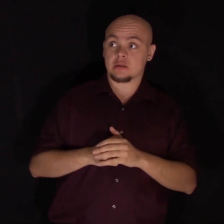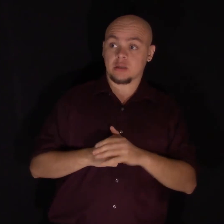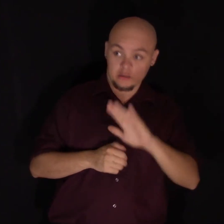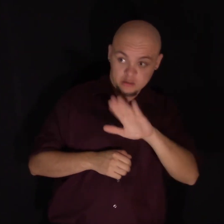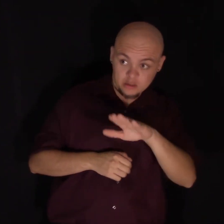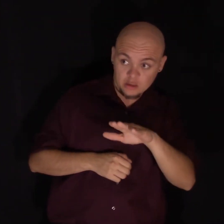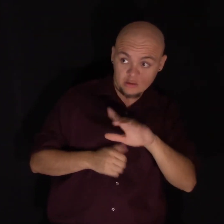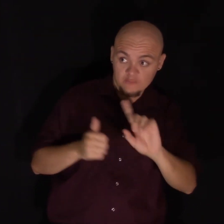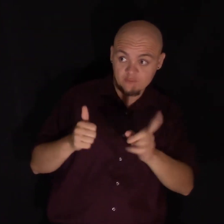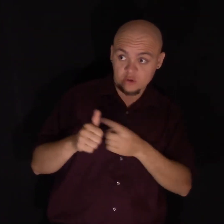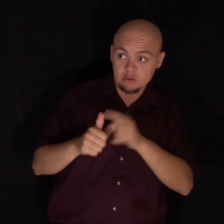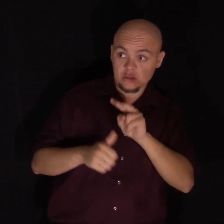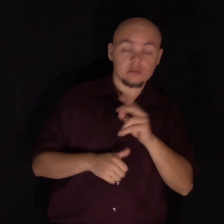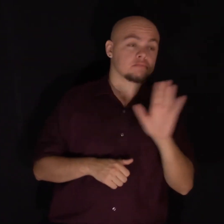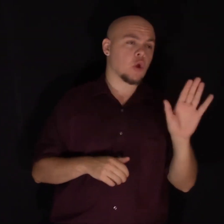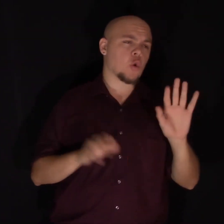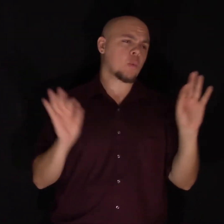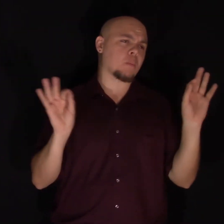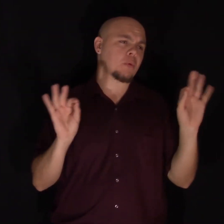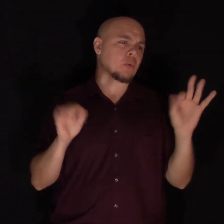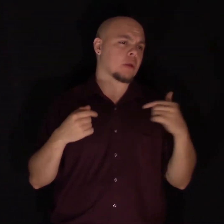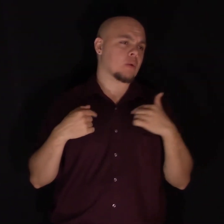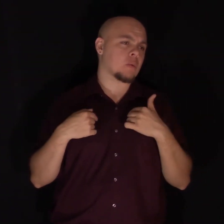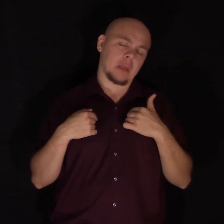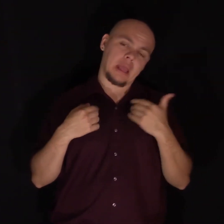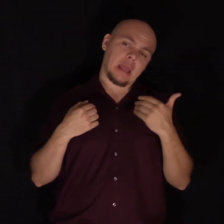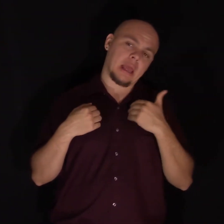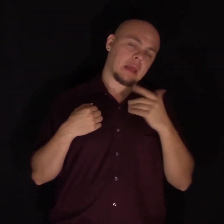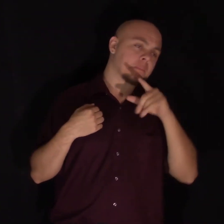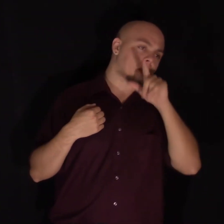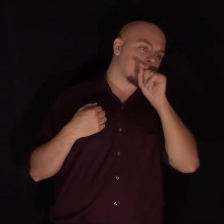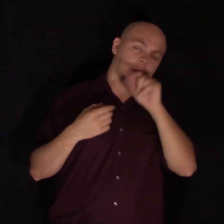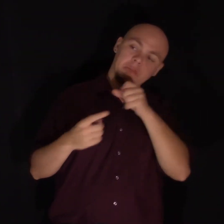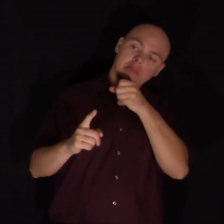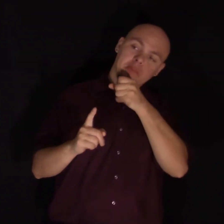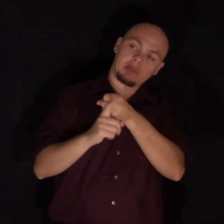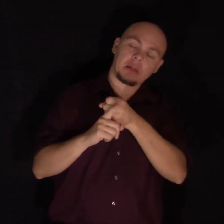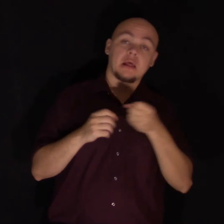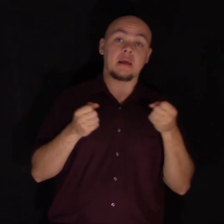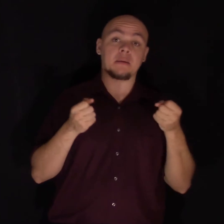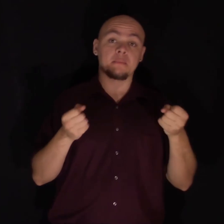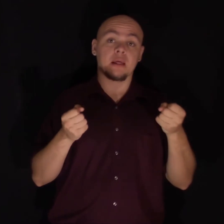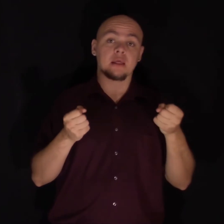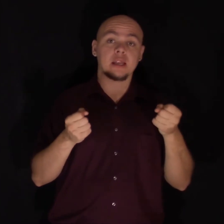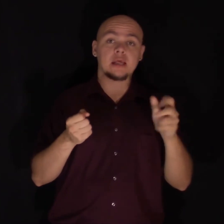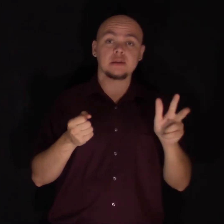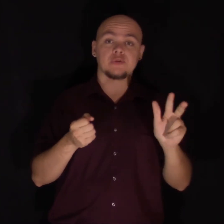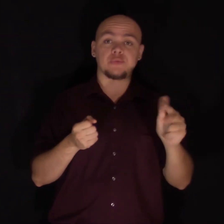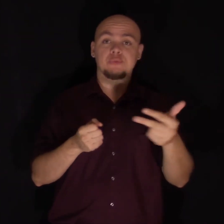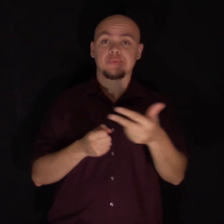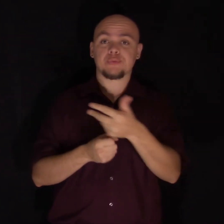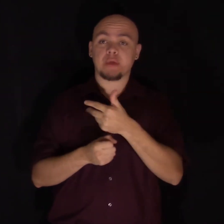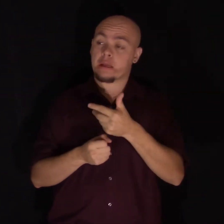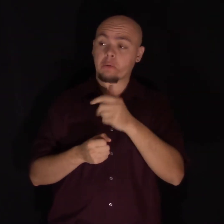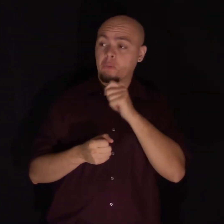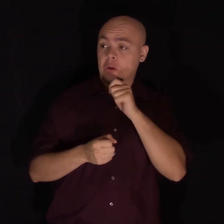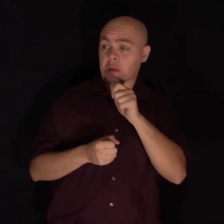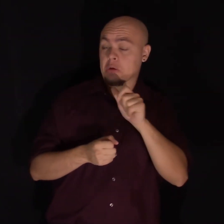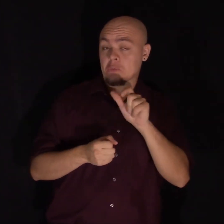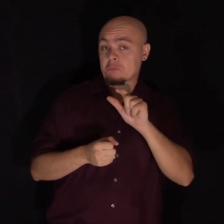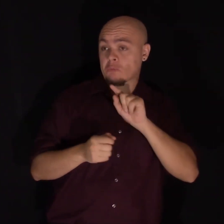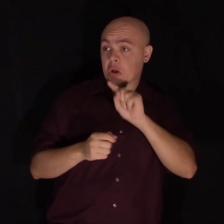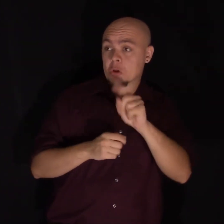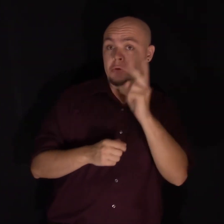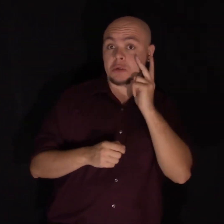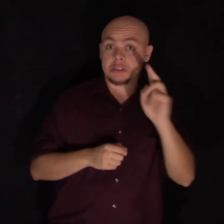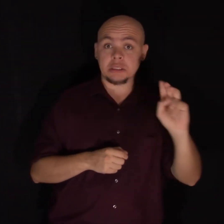away, and they said, no problem. We probably hit some birds. The pilot had already turned the plane around, and we weren't that far. You could see